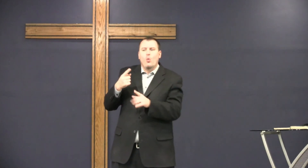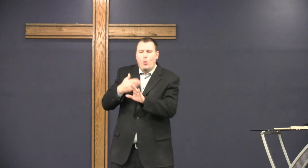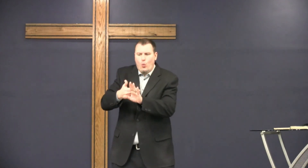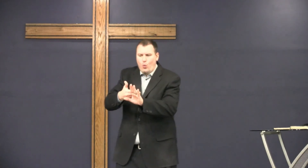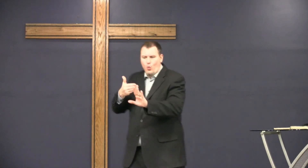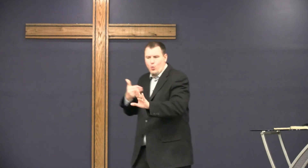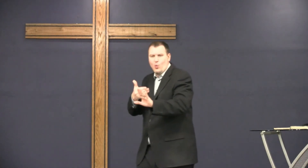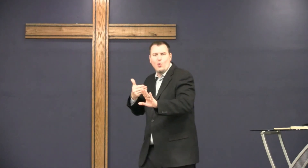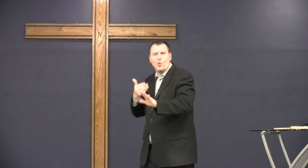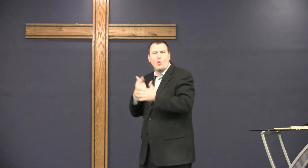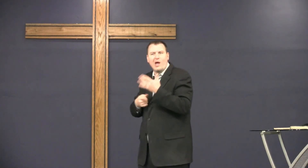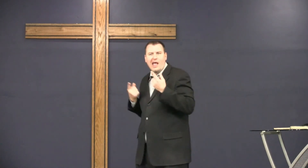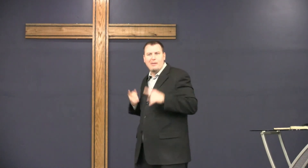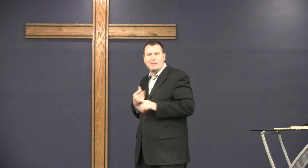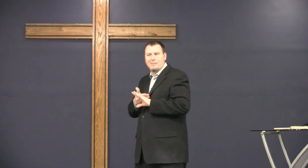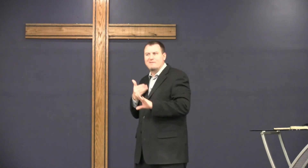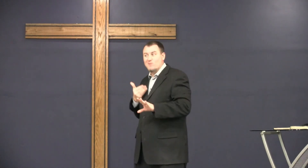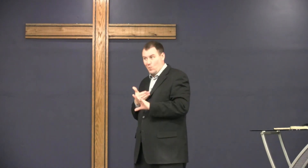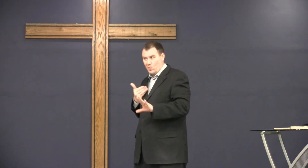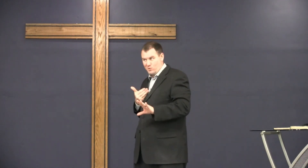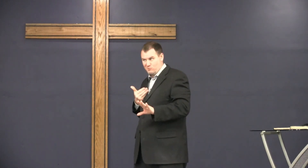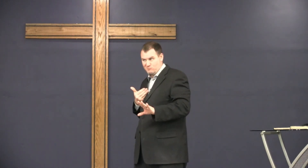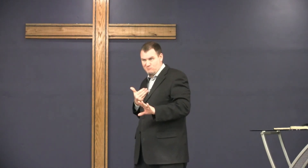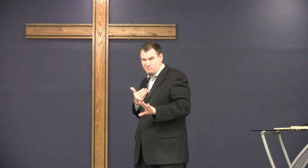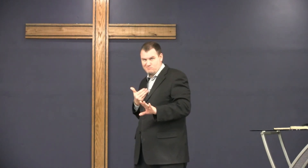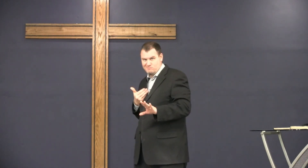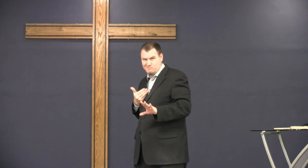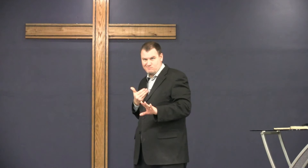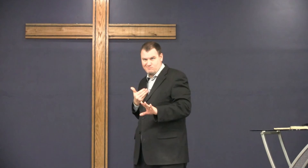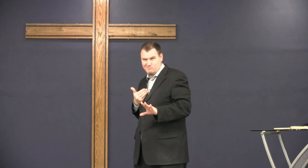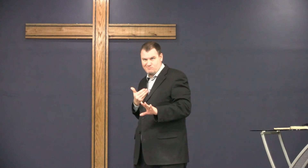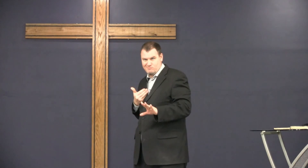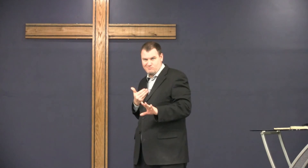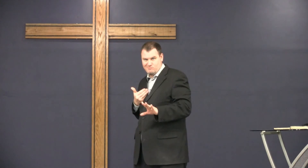Someone said, well, someone posted, well, what happened before?